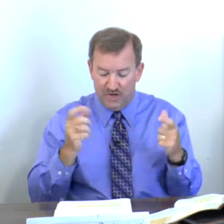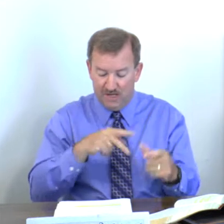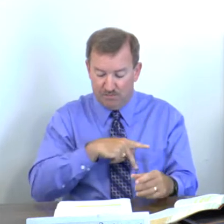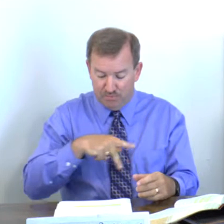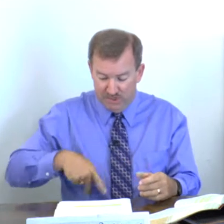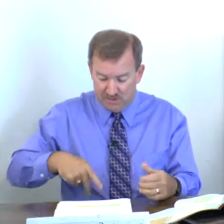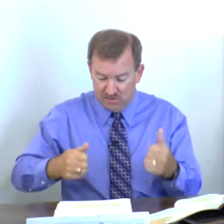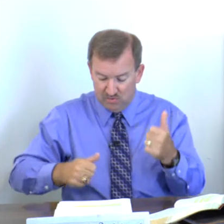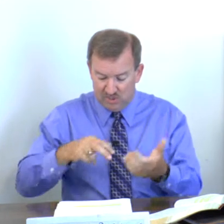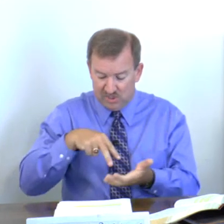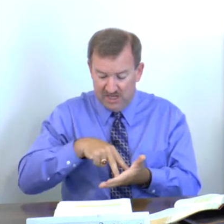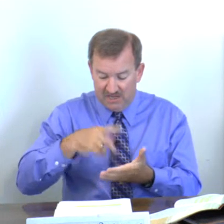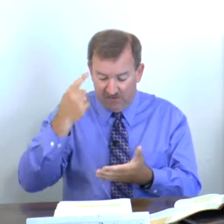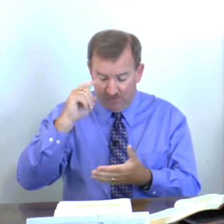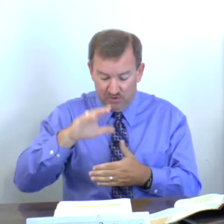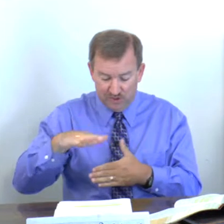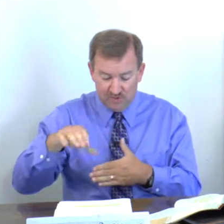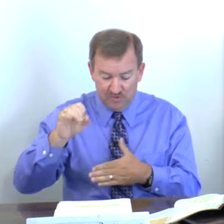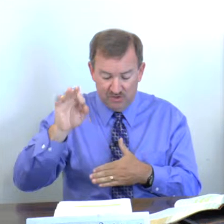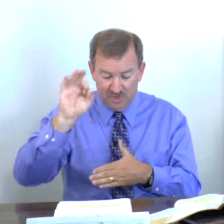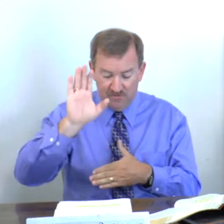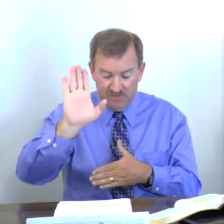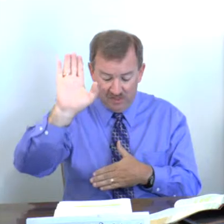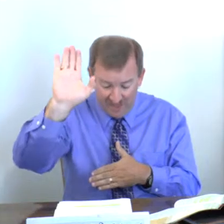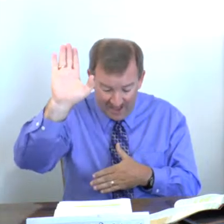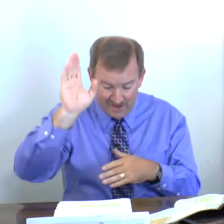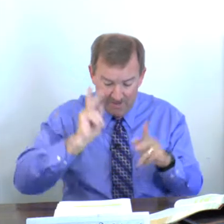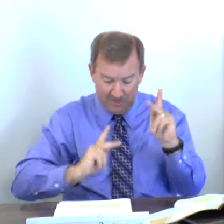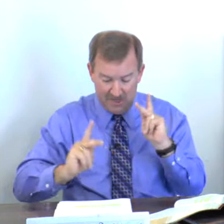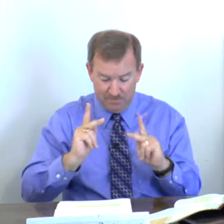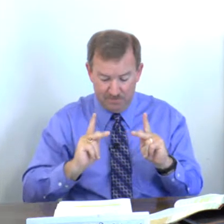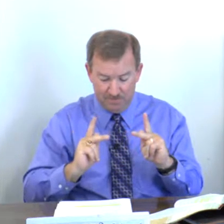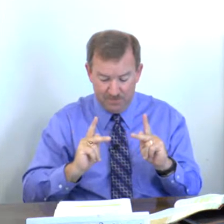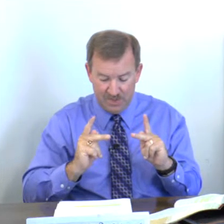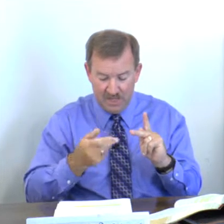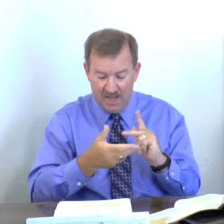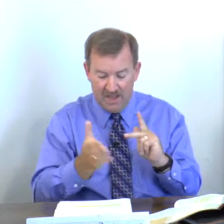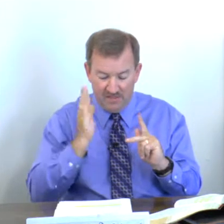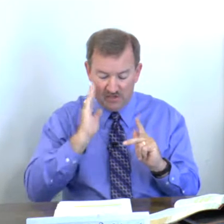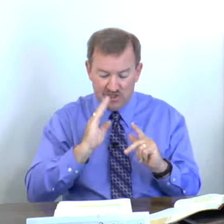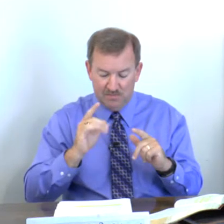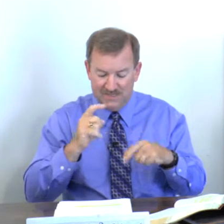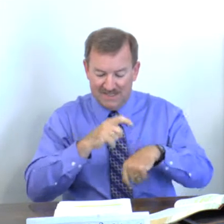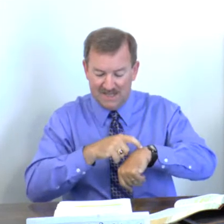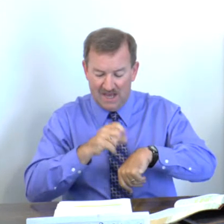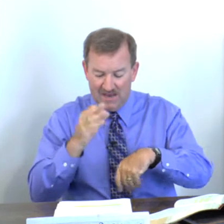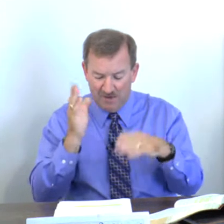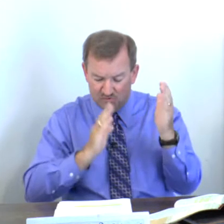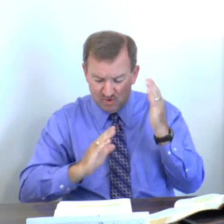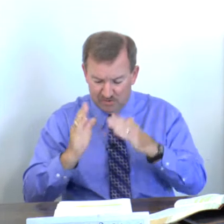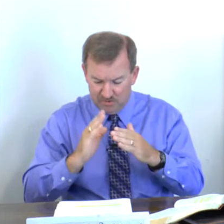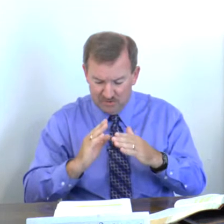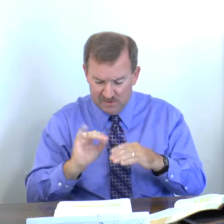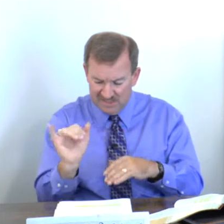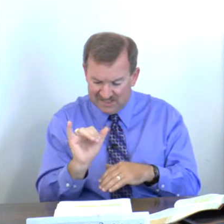great prince which standeth for the children of thy people. And there shall be a time of trouble,